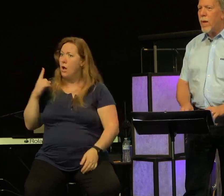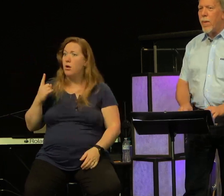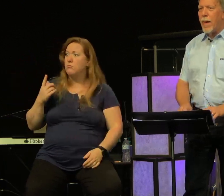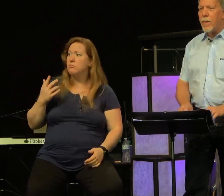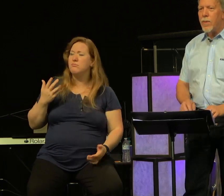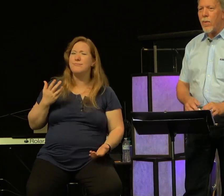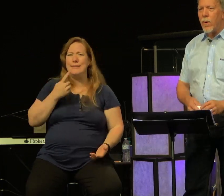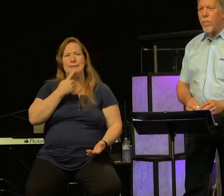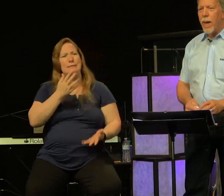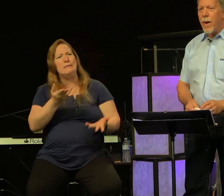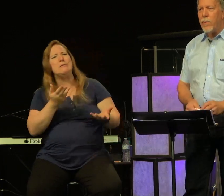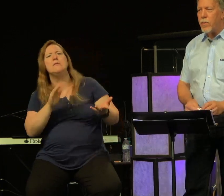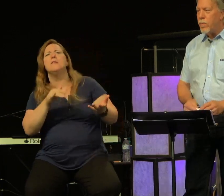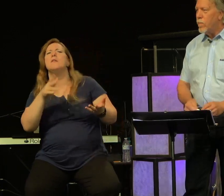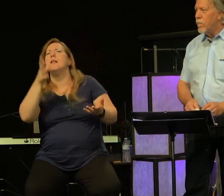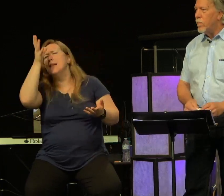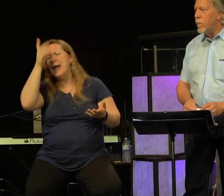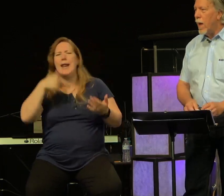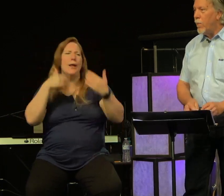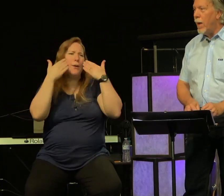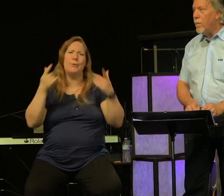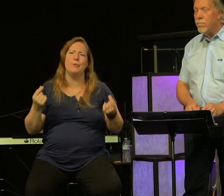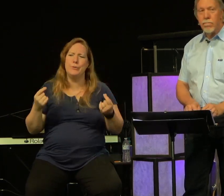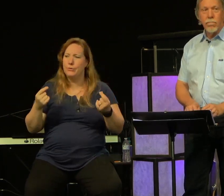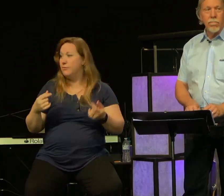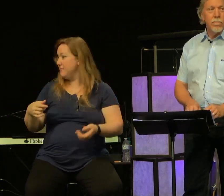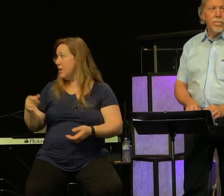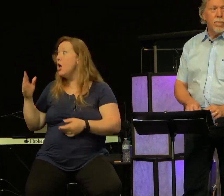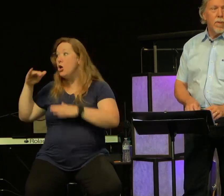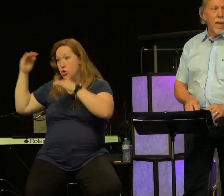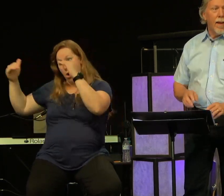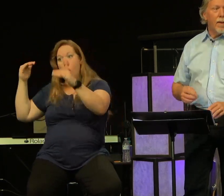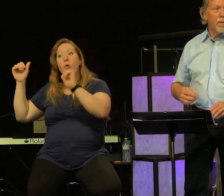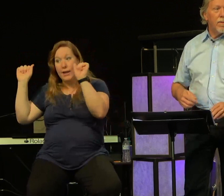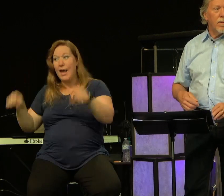Even adult children come back and talk to their parents. Amen?